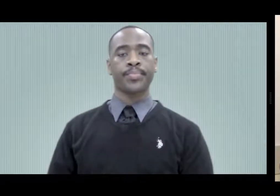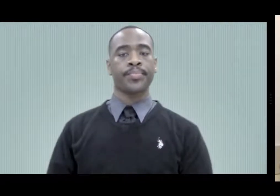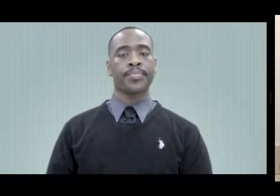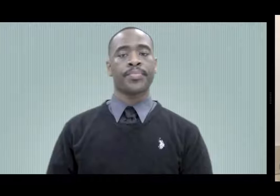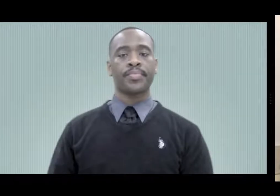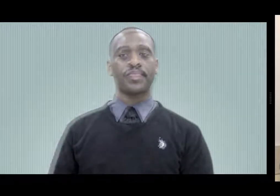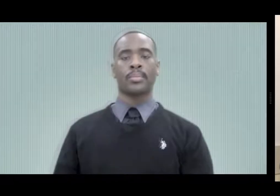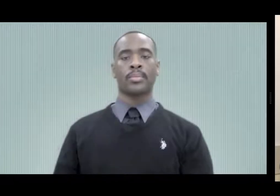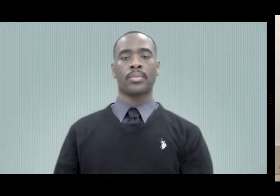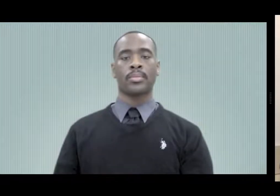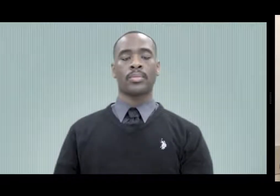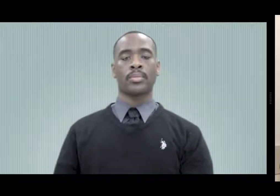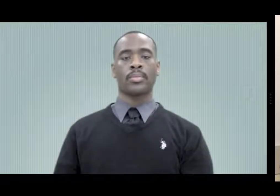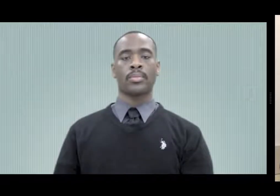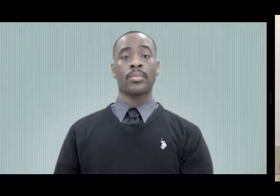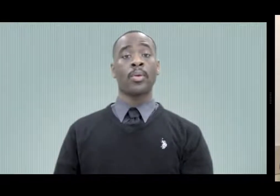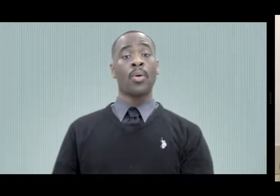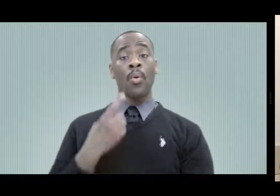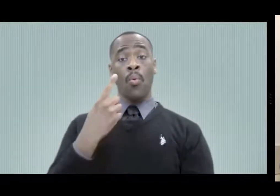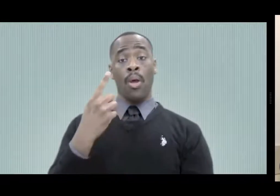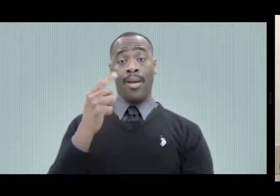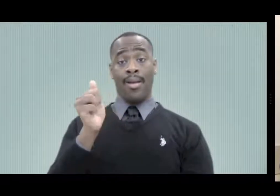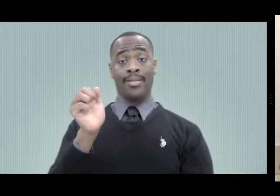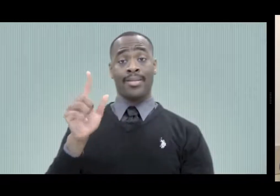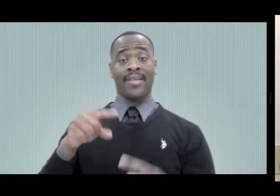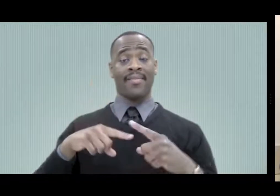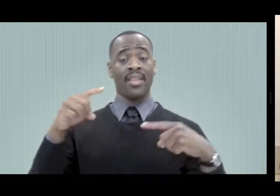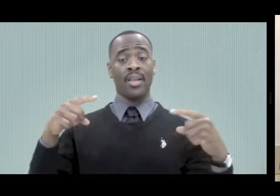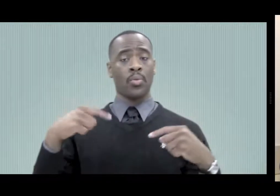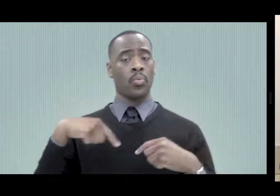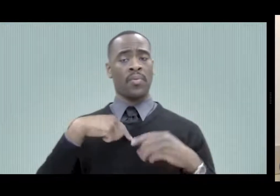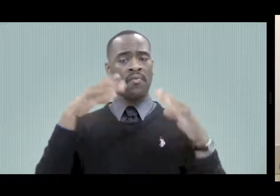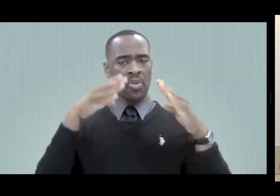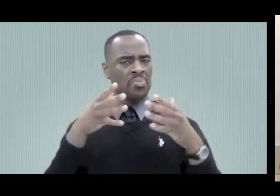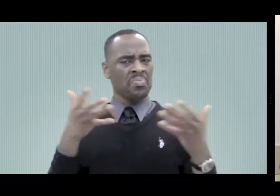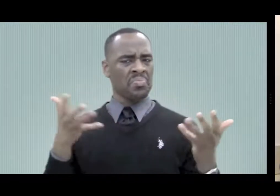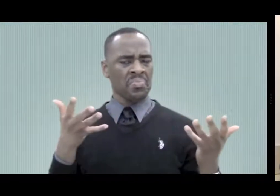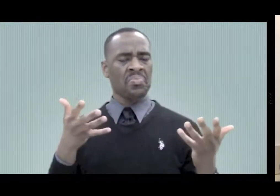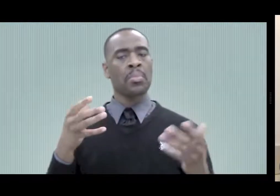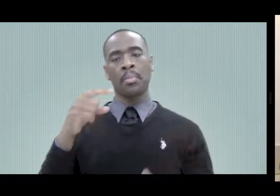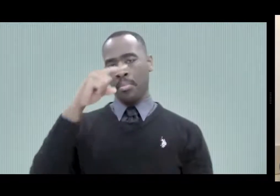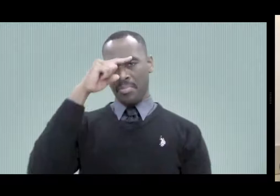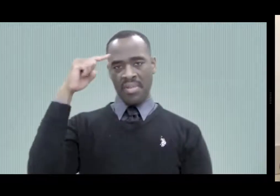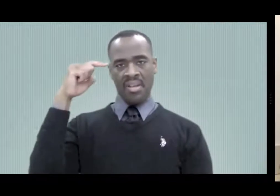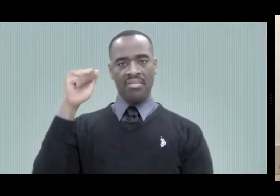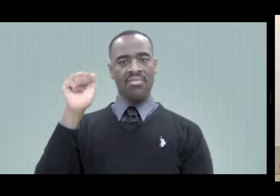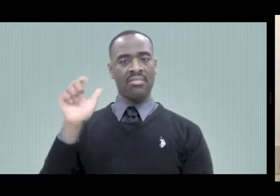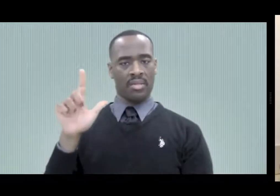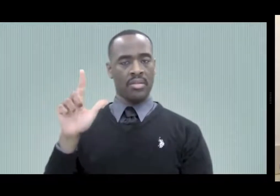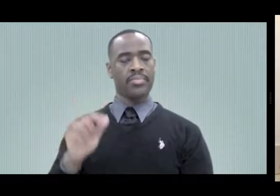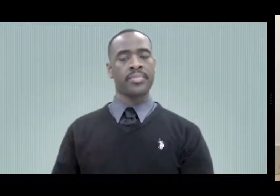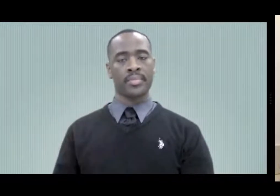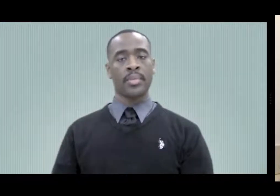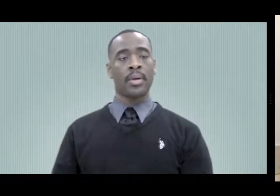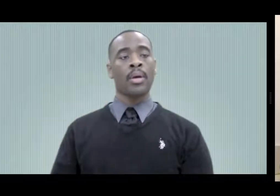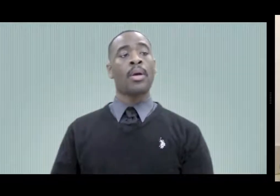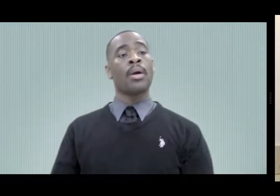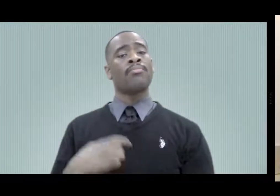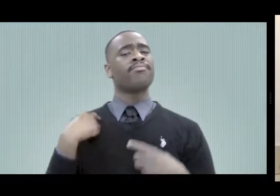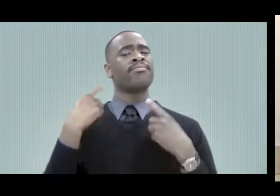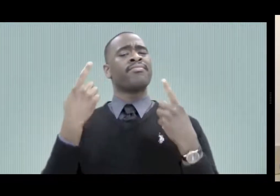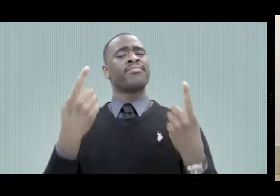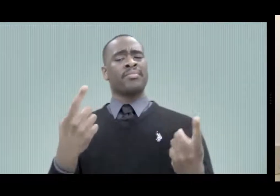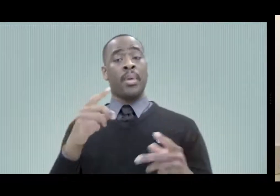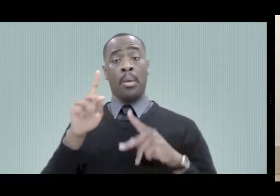So both social and geographical factors impact variations within ASL. So one